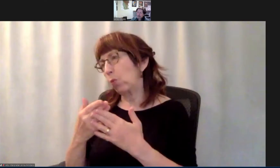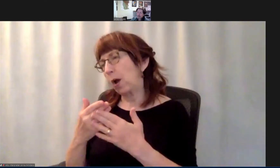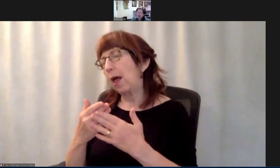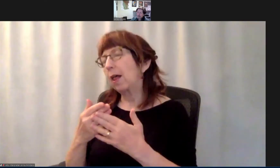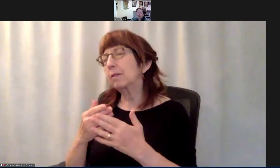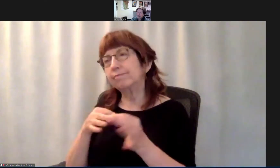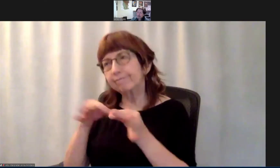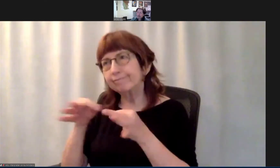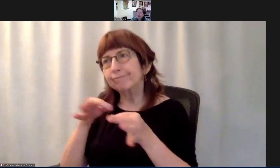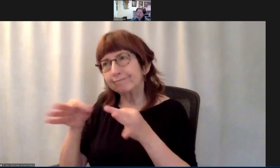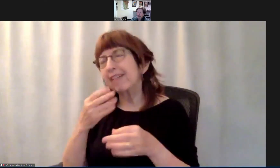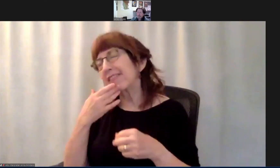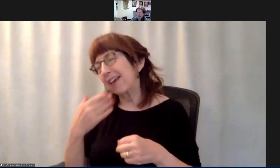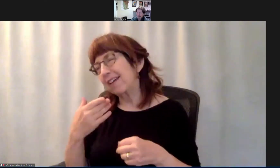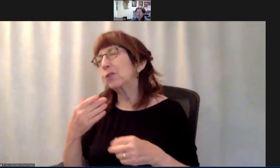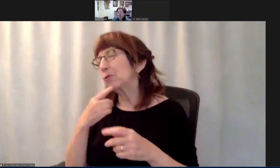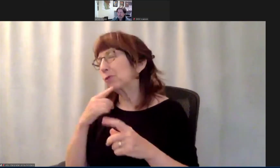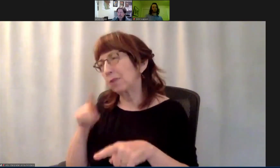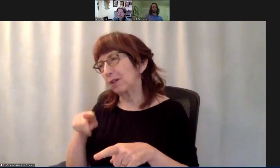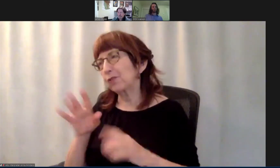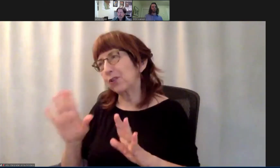answer. Thank you so much.